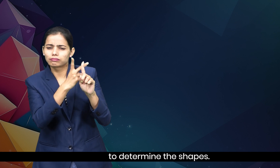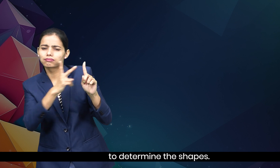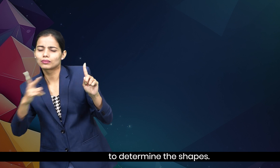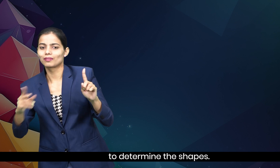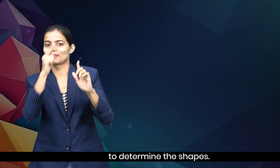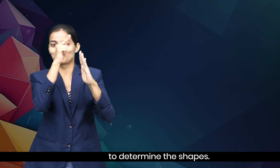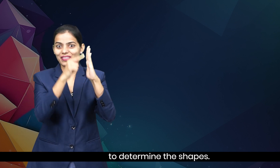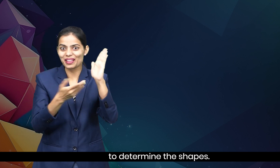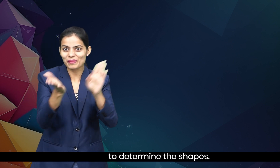shapes.